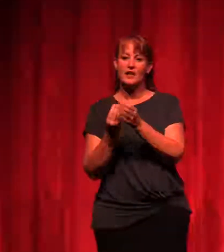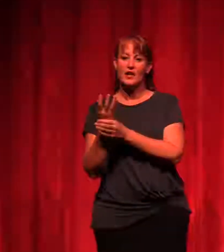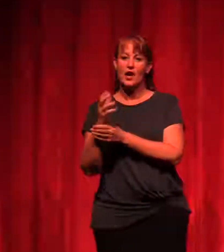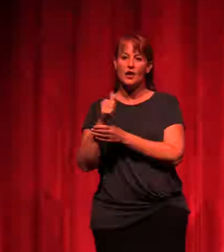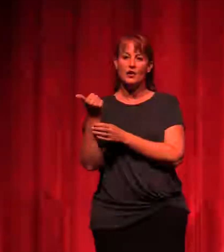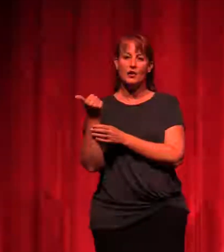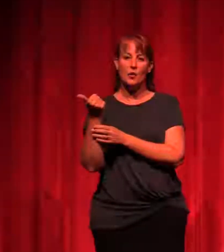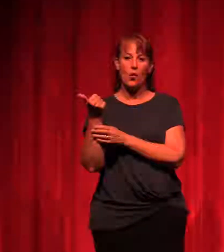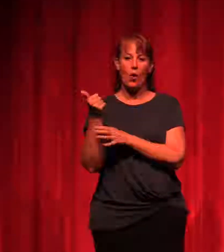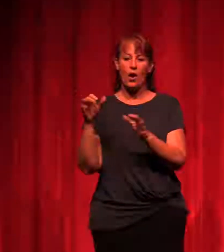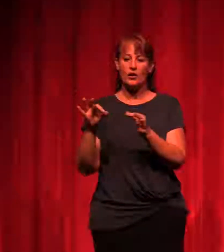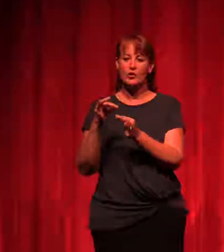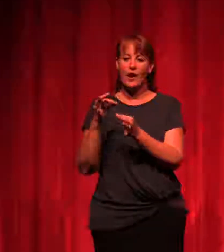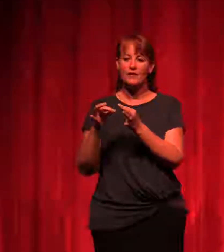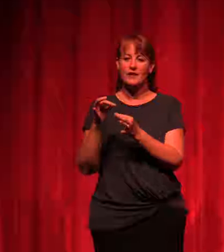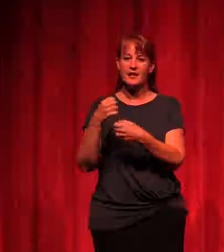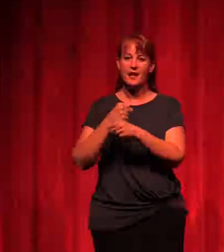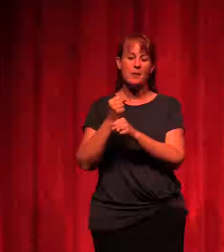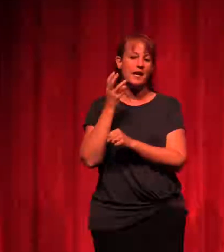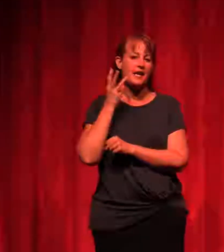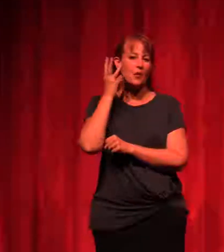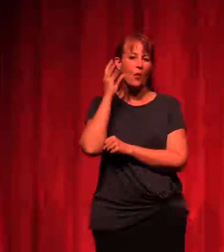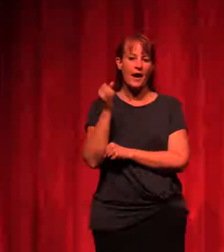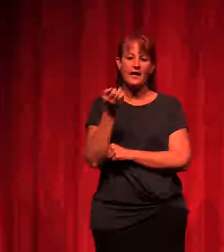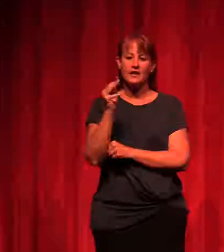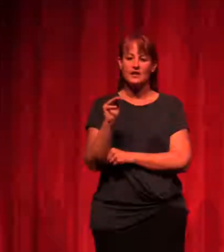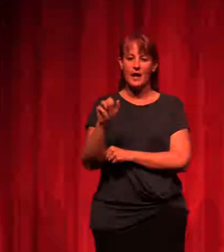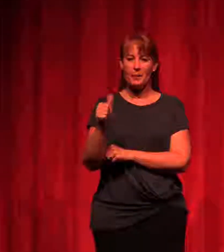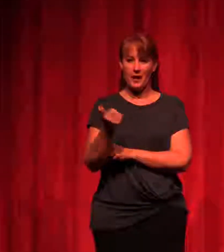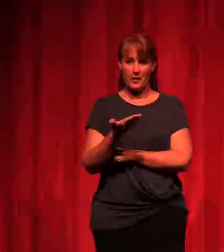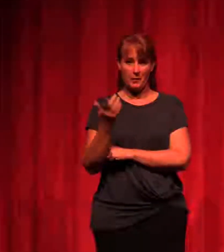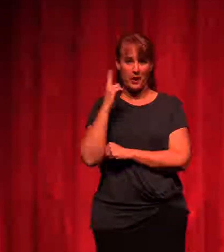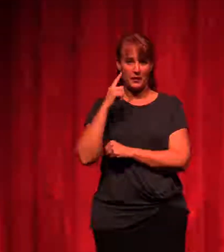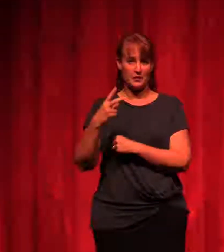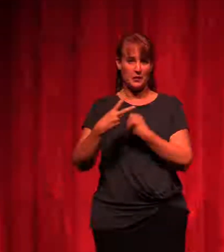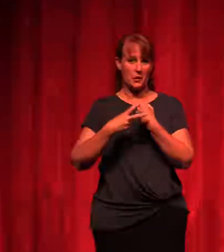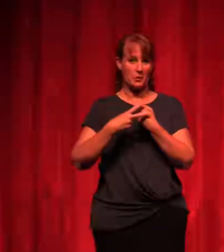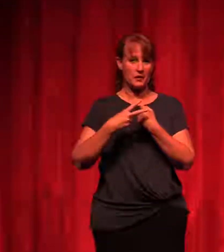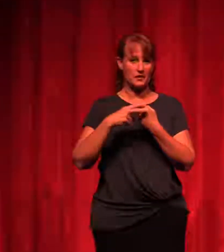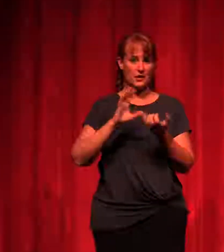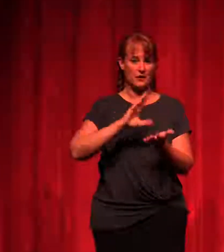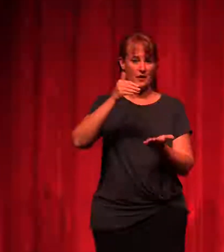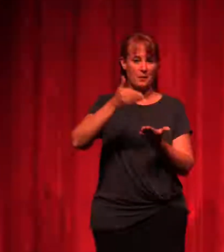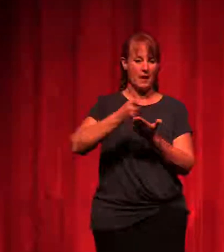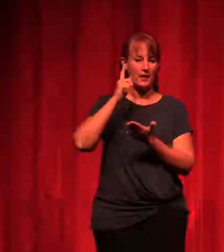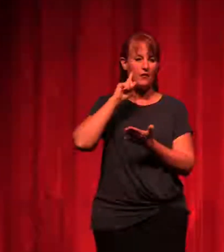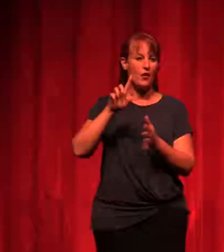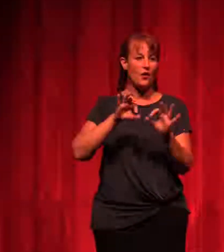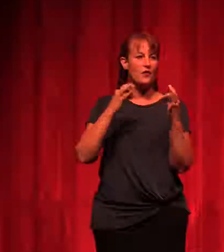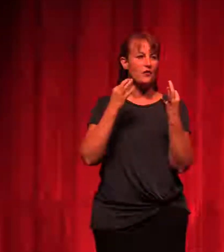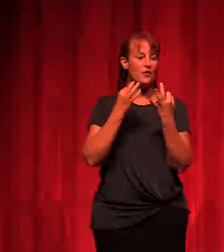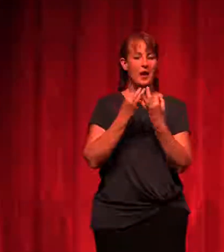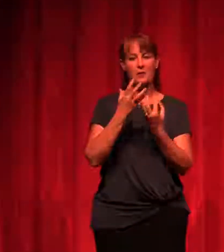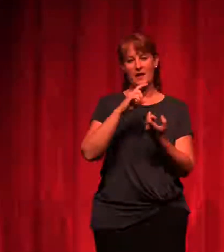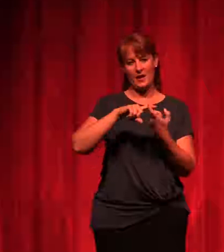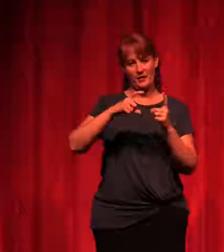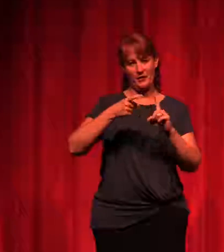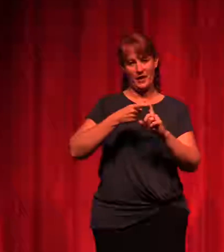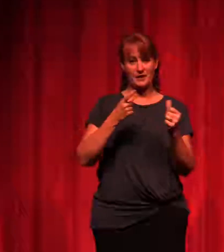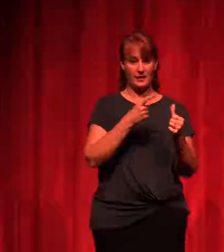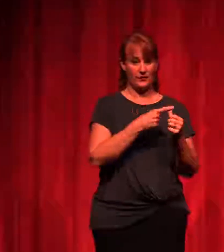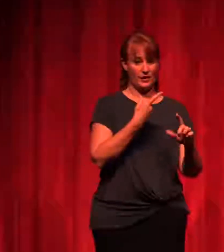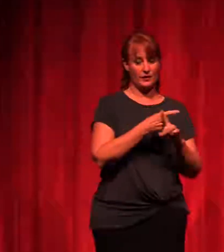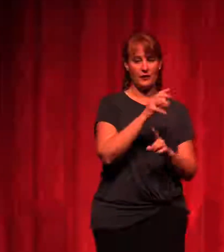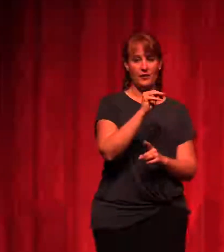wildcrafting and making wine, jam, and other products to preserve the bounty for family and friends. Originally